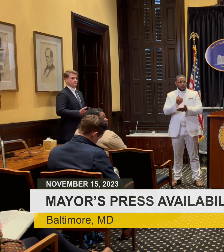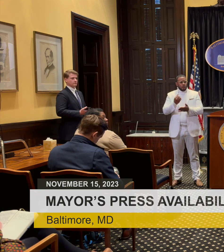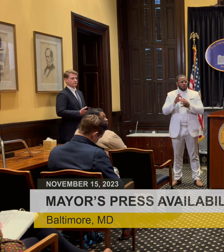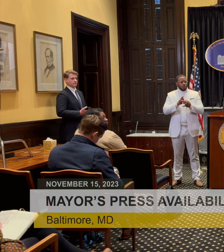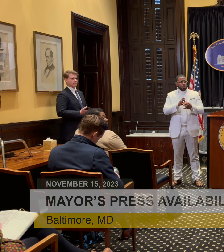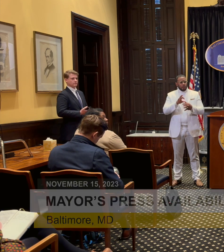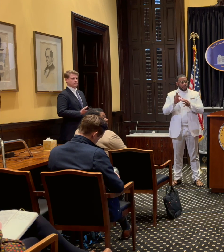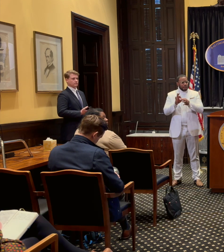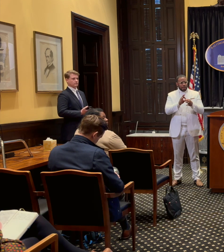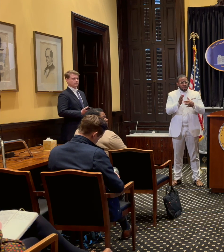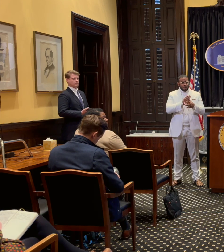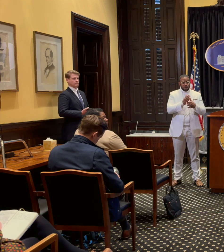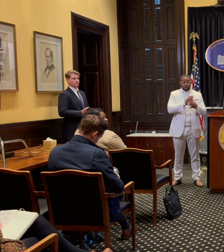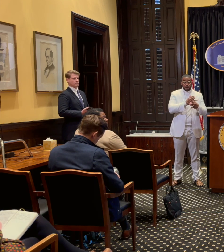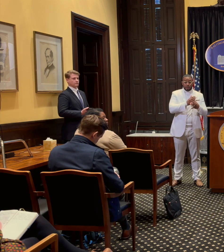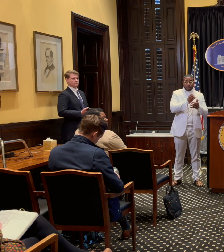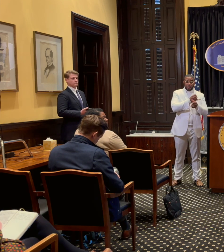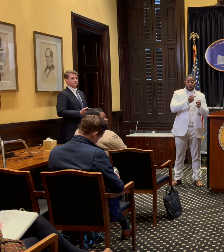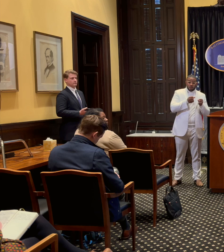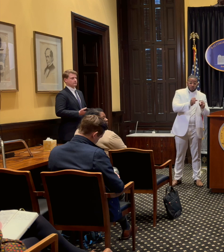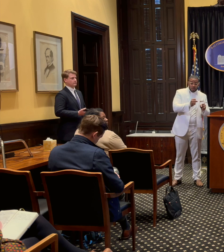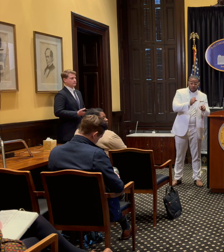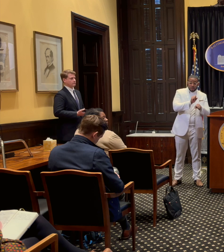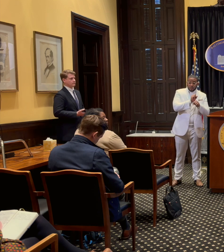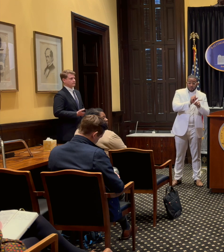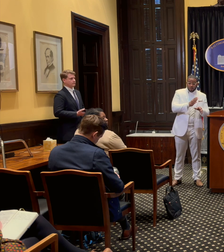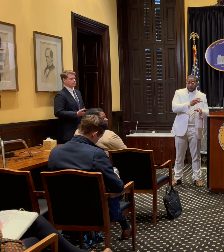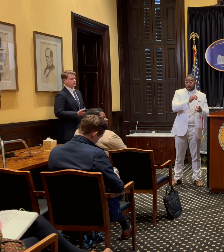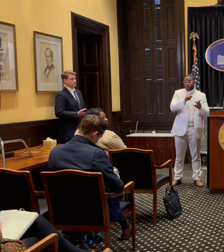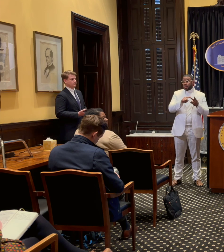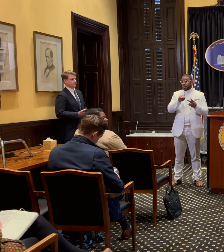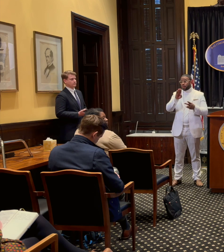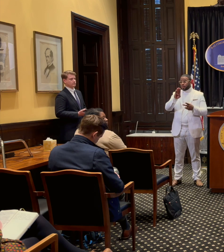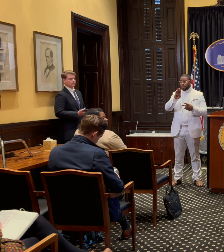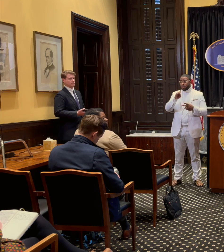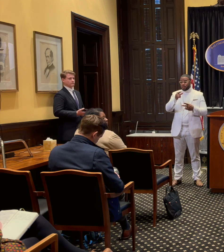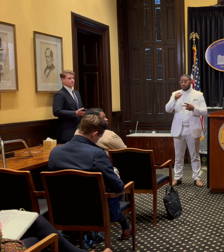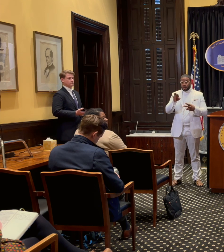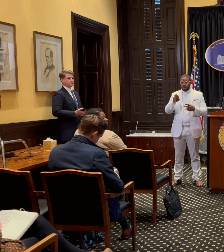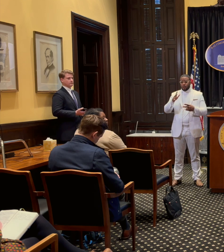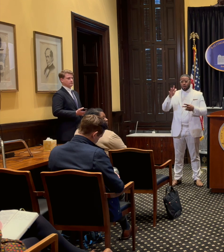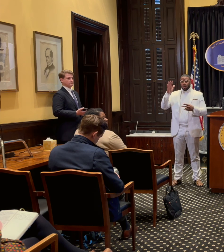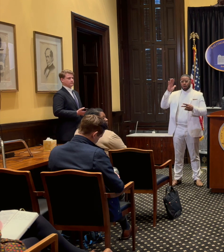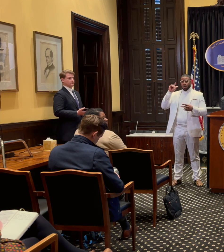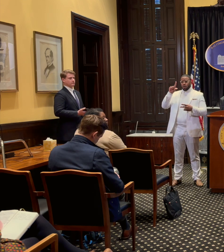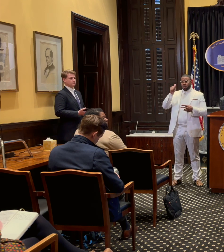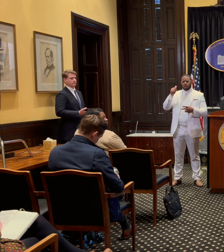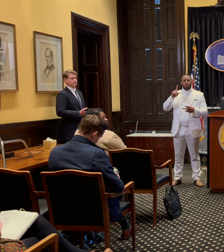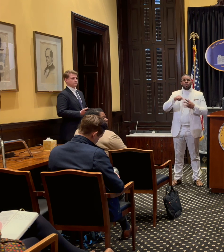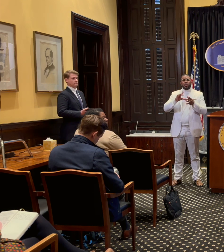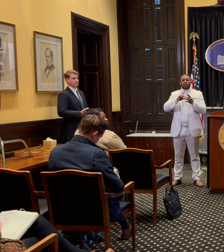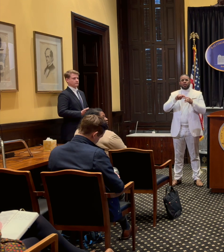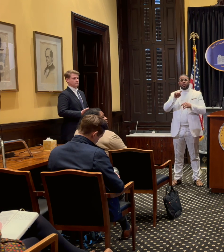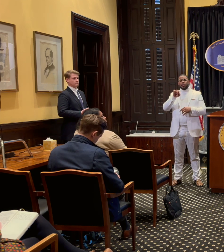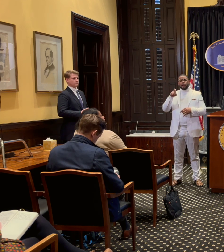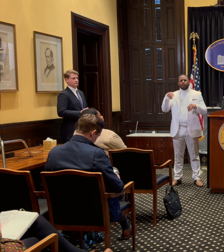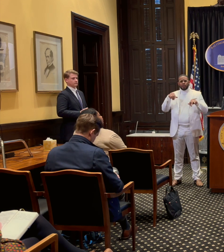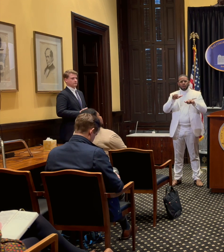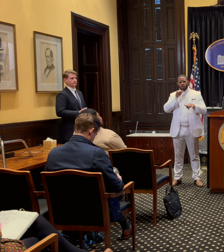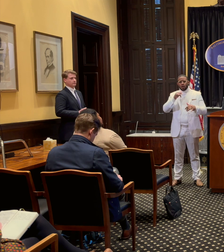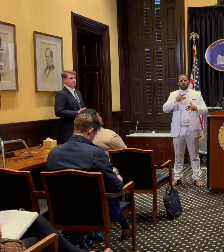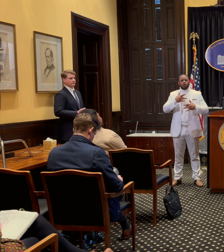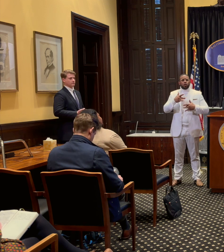the link between Safe Streets employees and BGF dating back to 2010. What do you say to taxpayers who